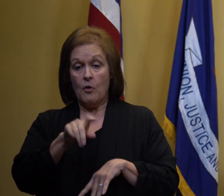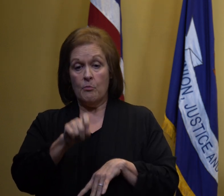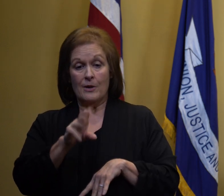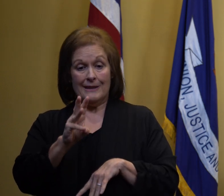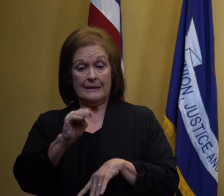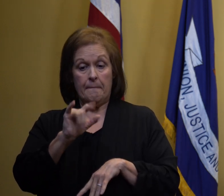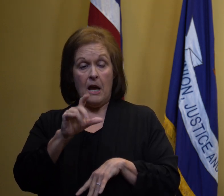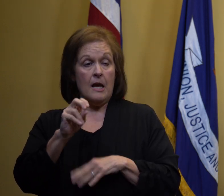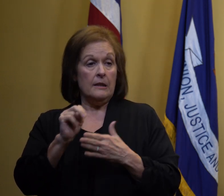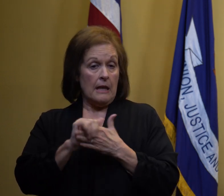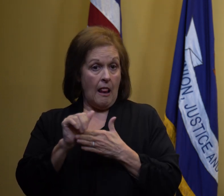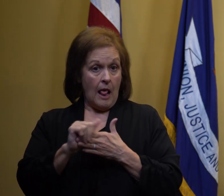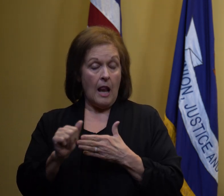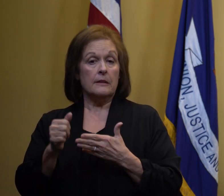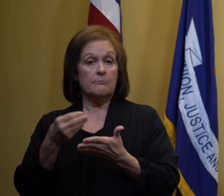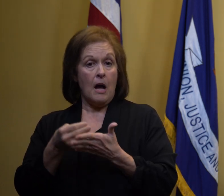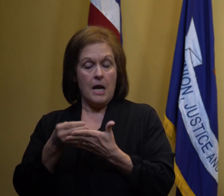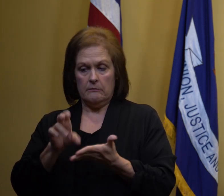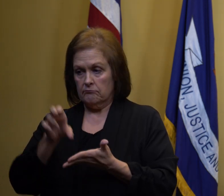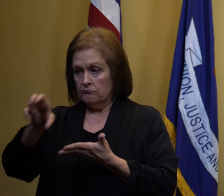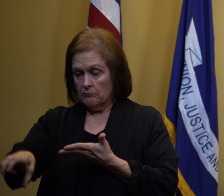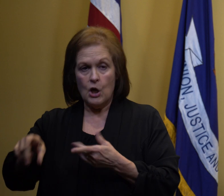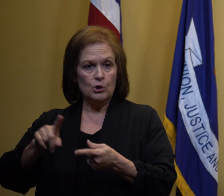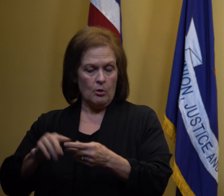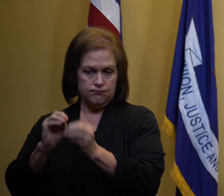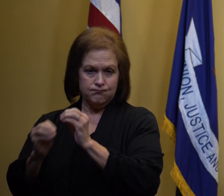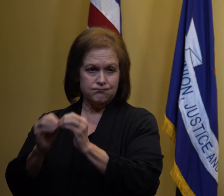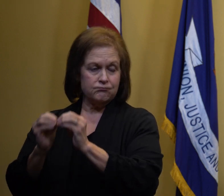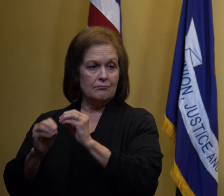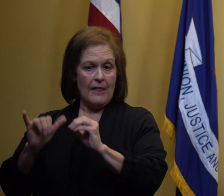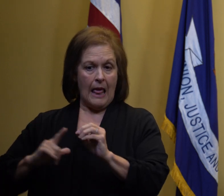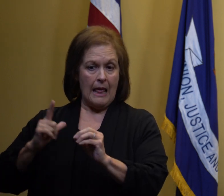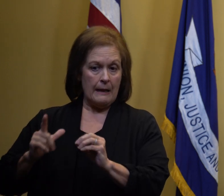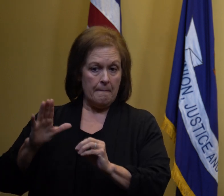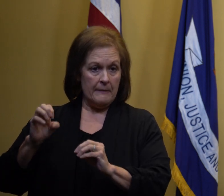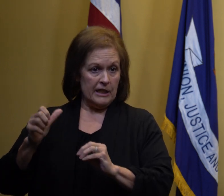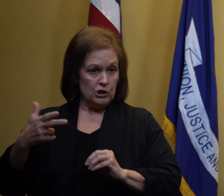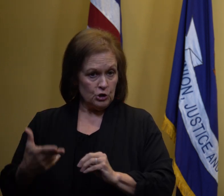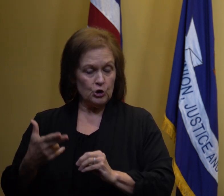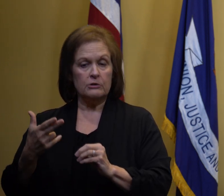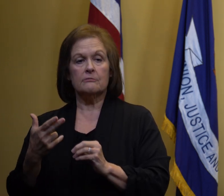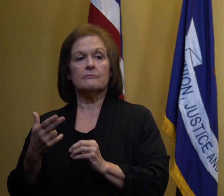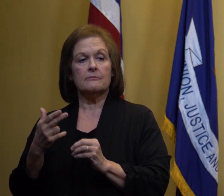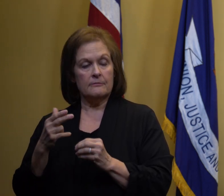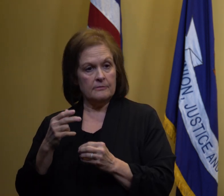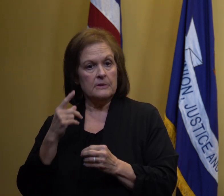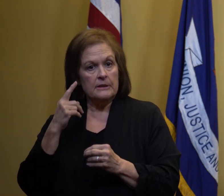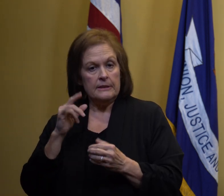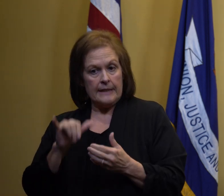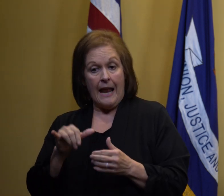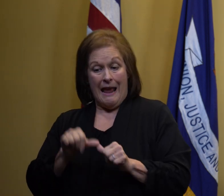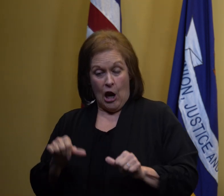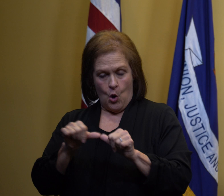$24.6 million in funding to redevelop this historically, culturally, and environmentally significant